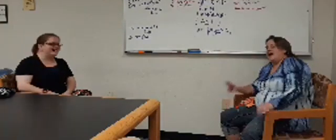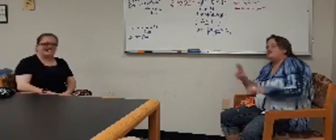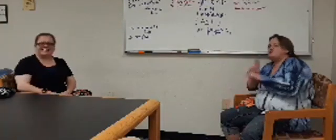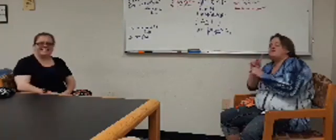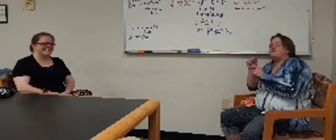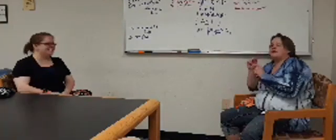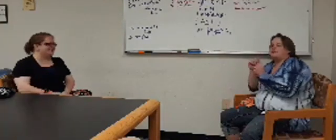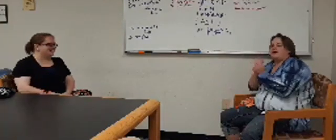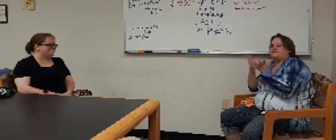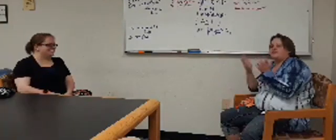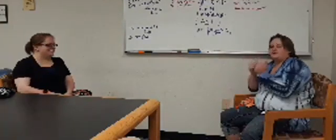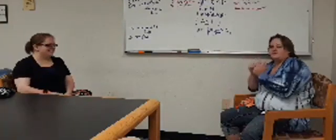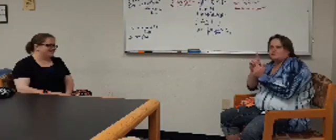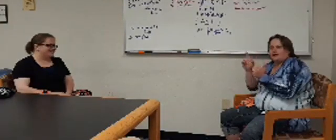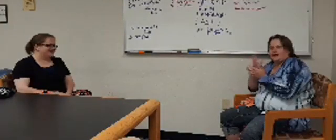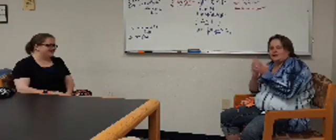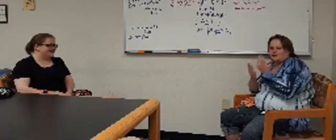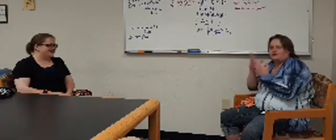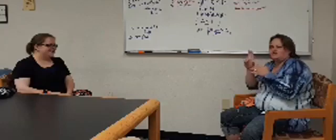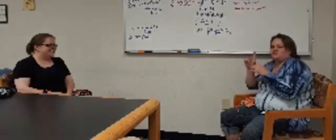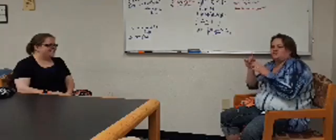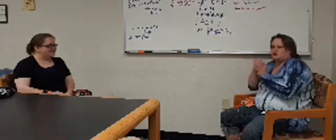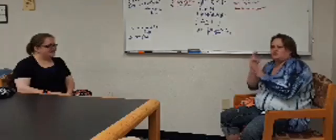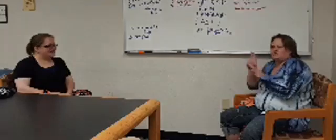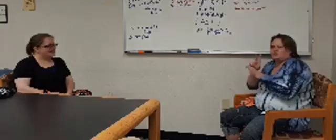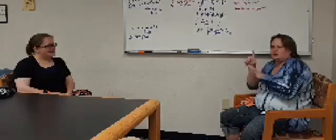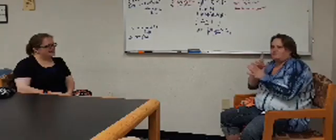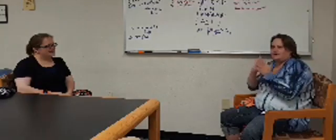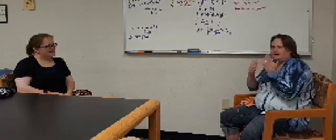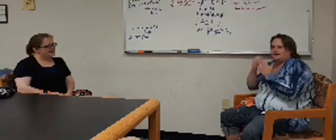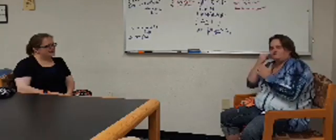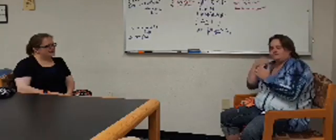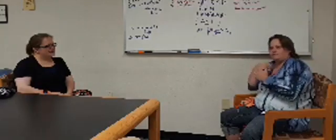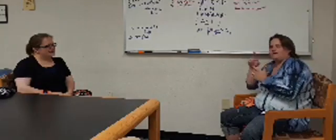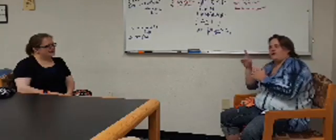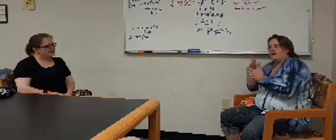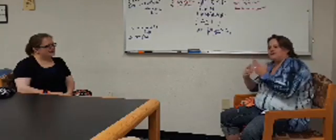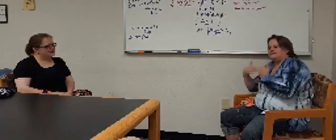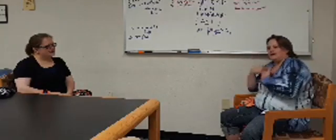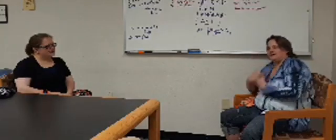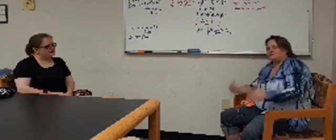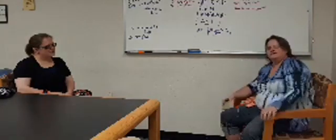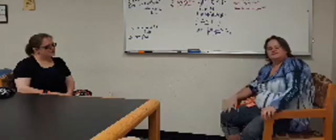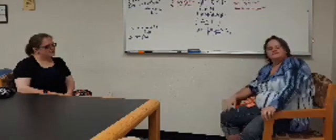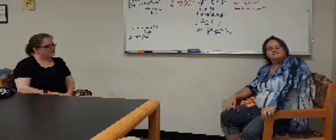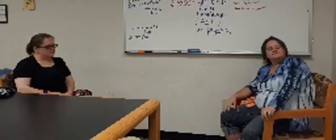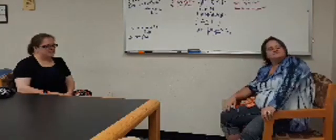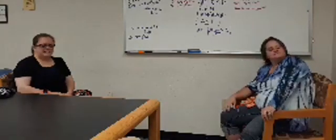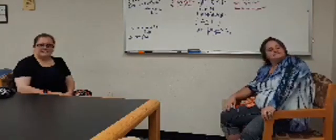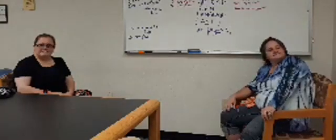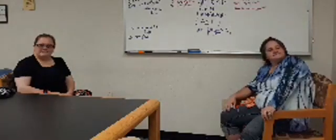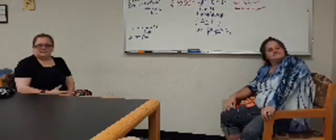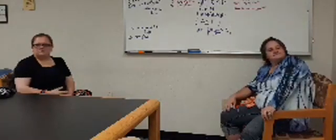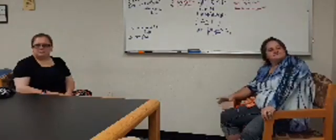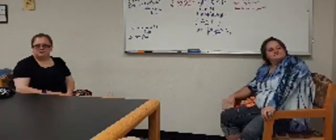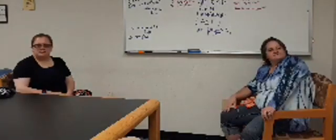do everything with the right hand. I should use the left hand if my right hand is tired. Oh, okay. And